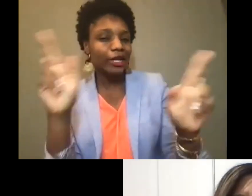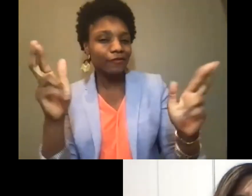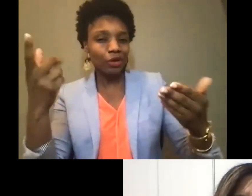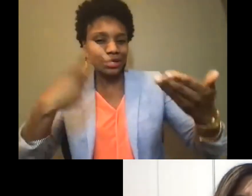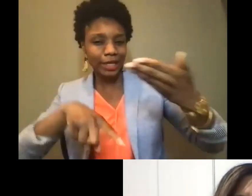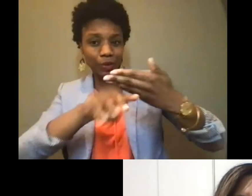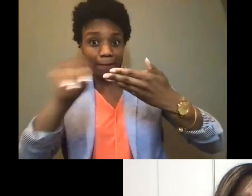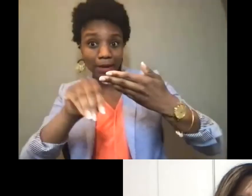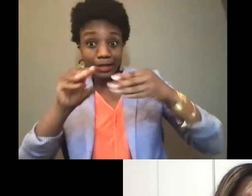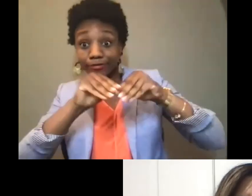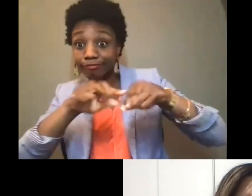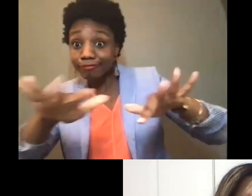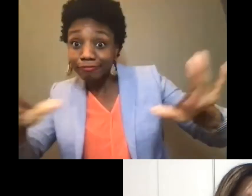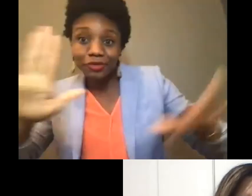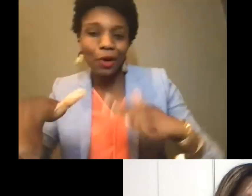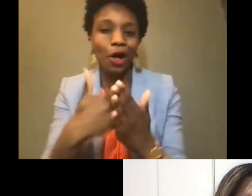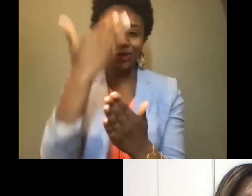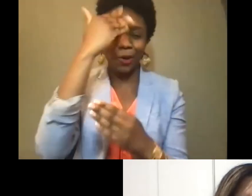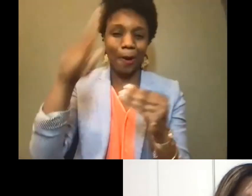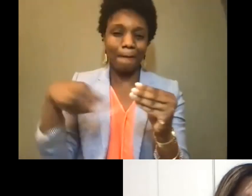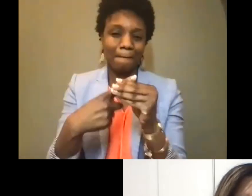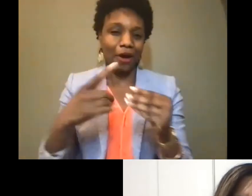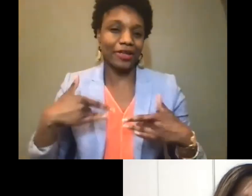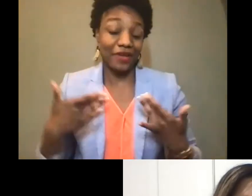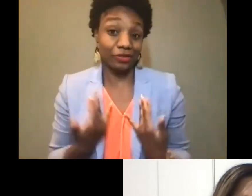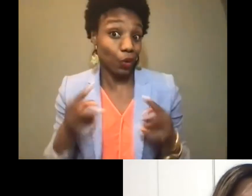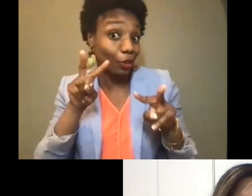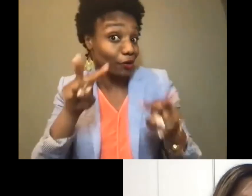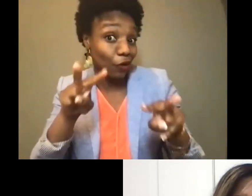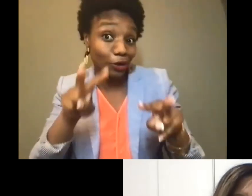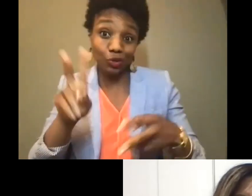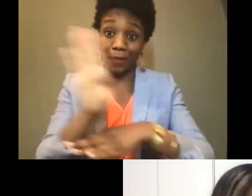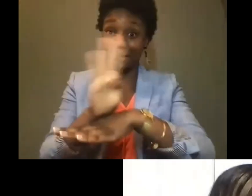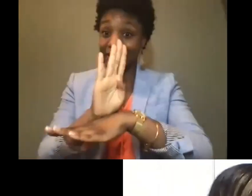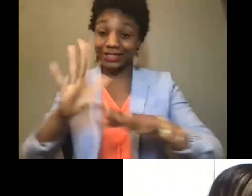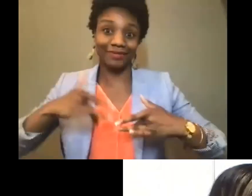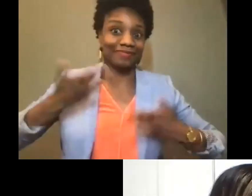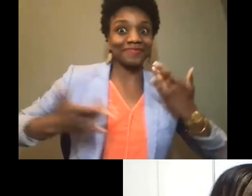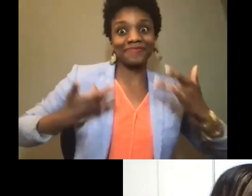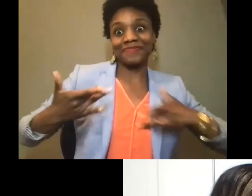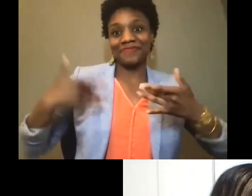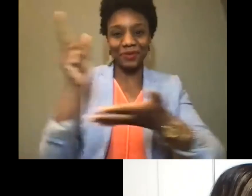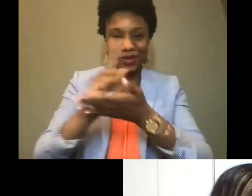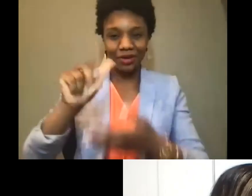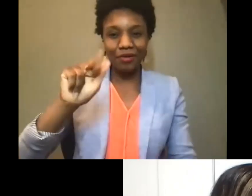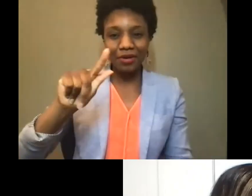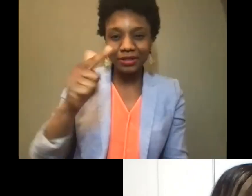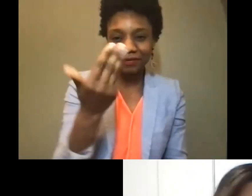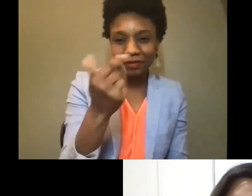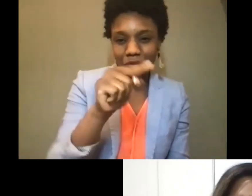announce. And we're looking forward to an eventful week and an exciting week, and just looking